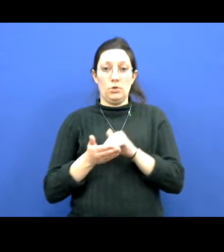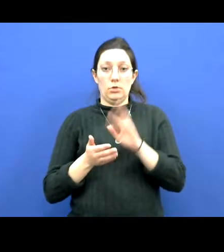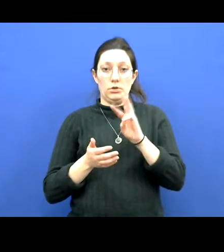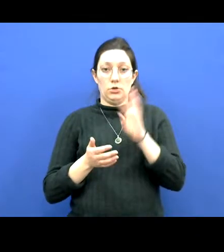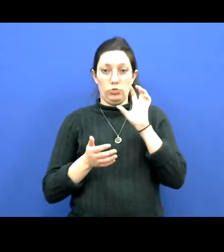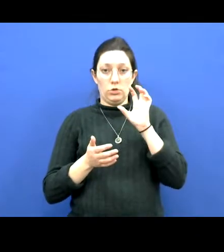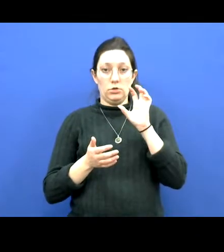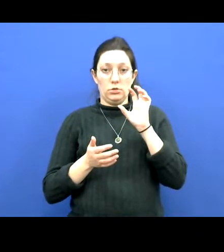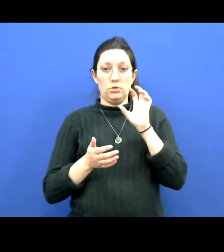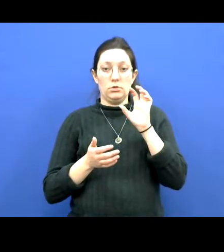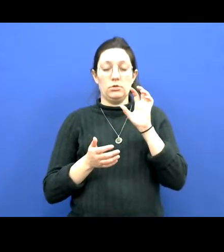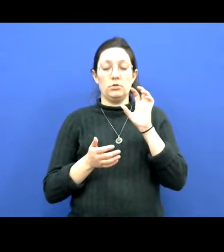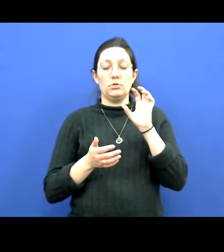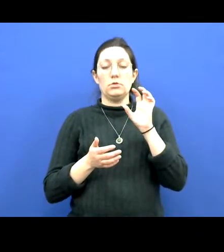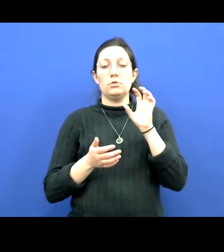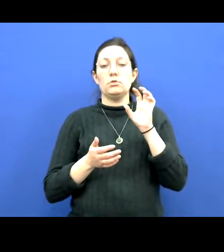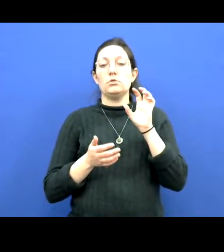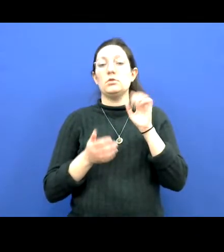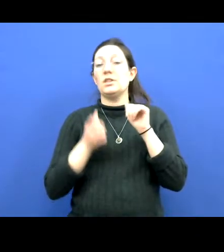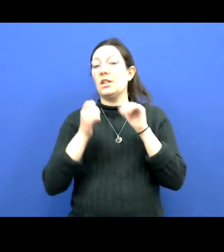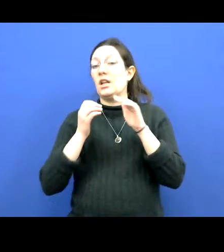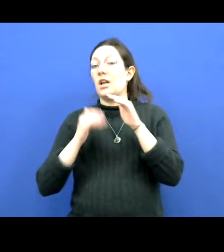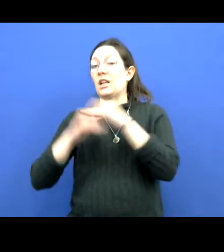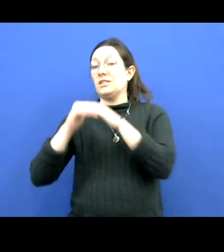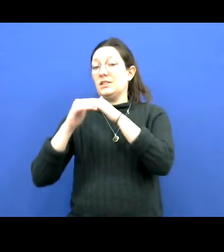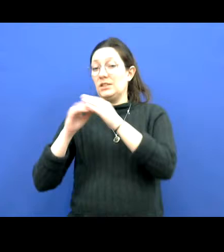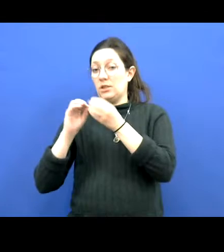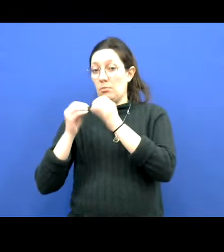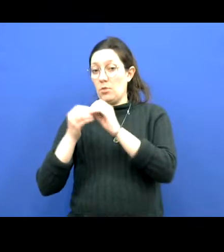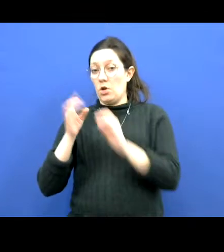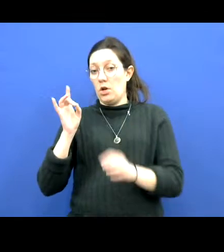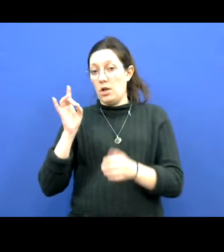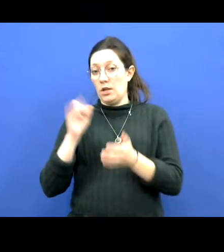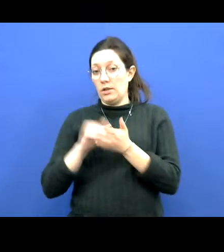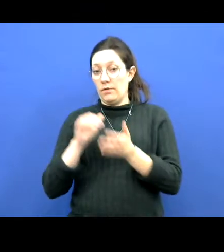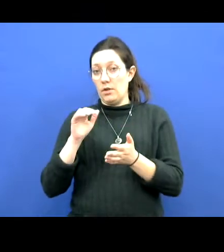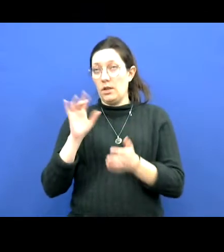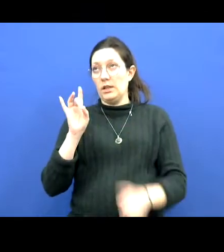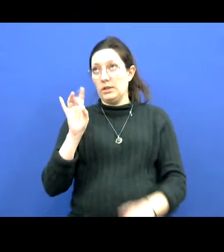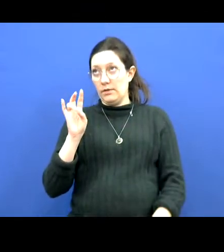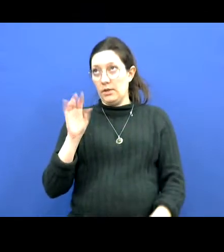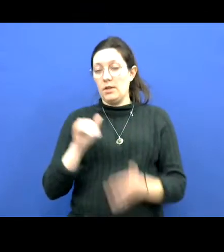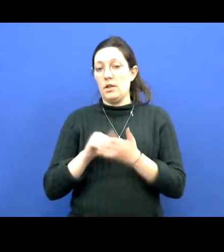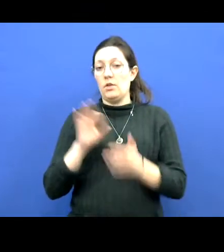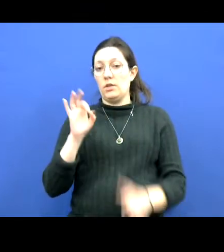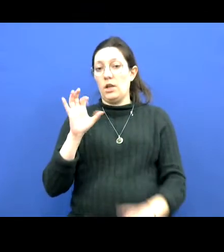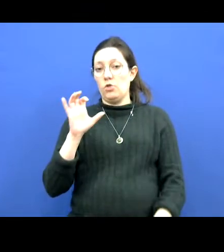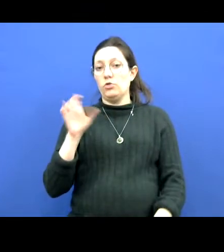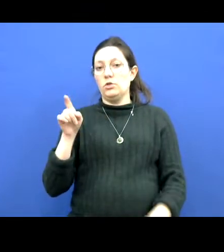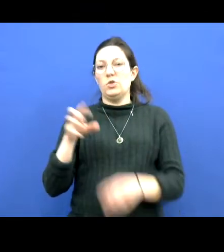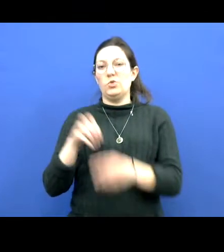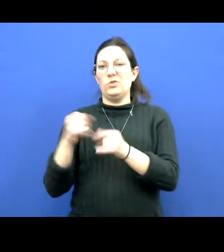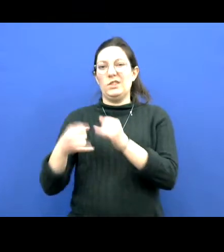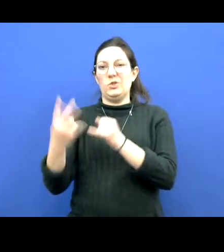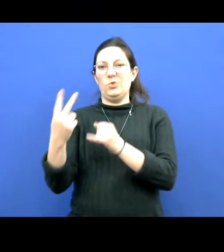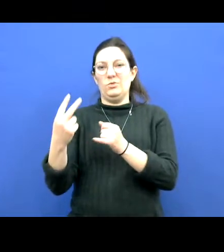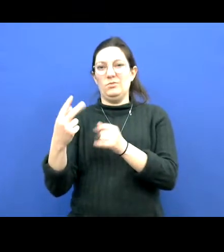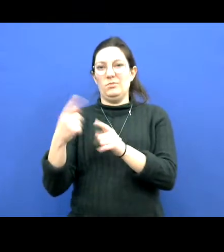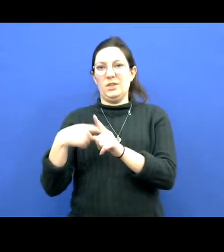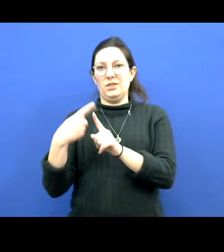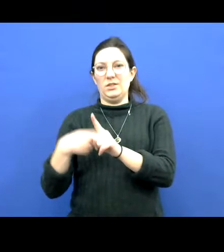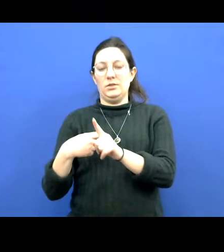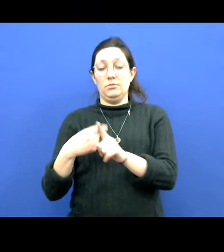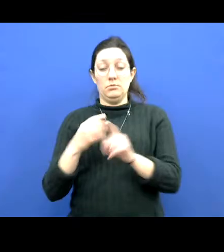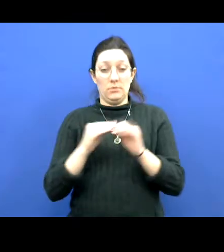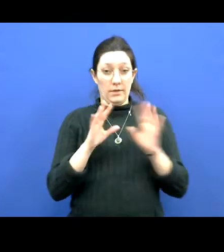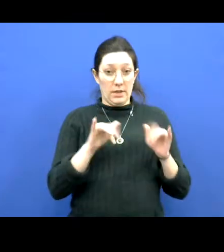58,600. The not to exceed number 87,900 includes those last 2 months. But obviously, if we're running